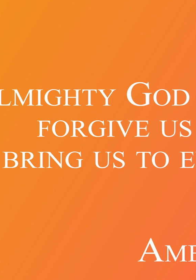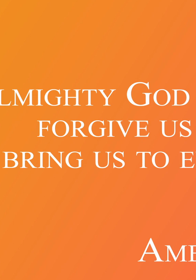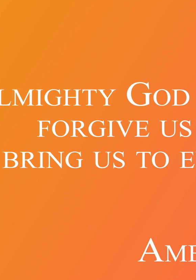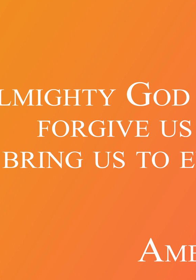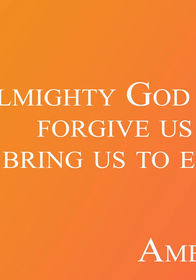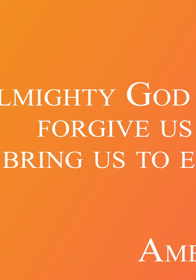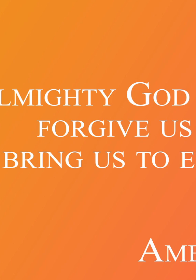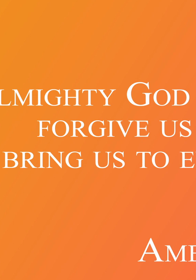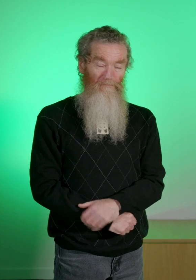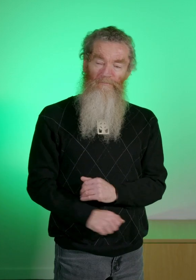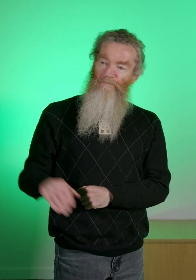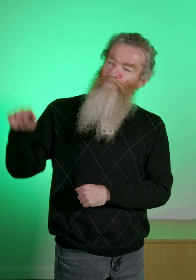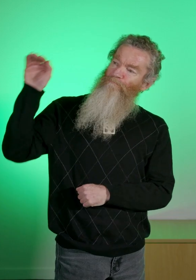Amen.